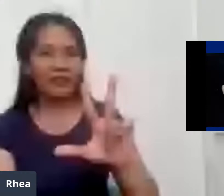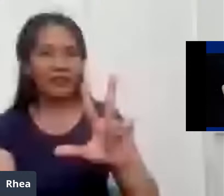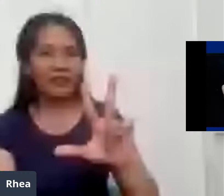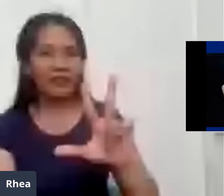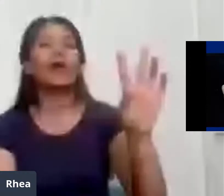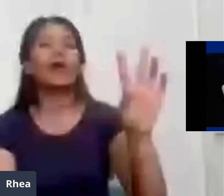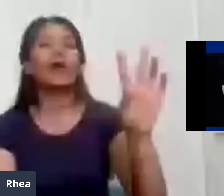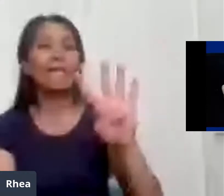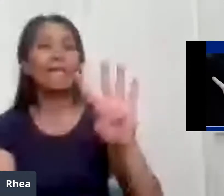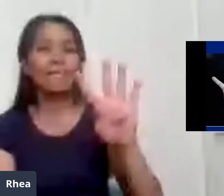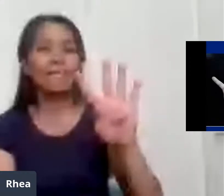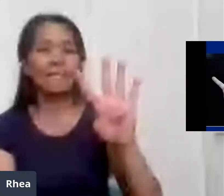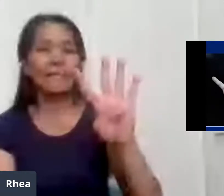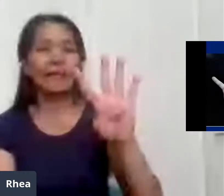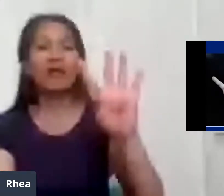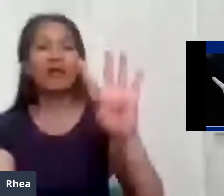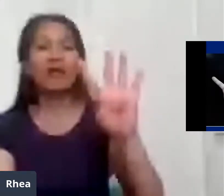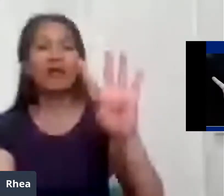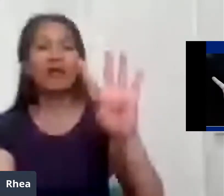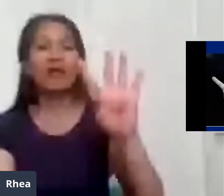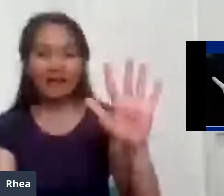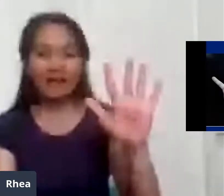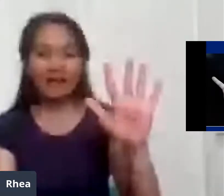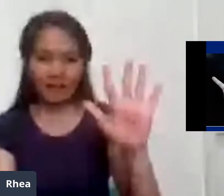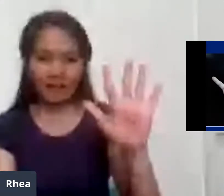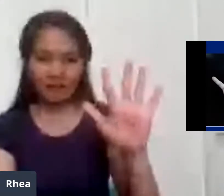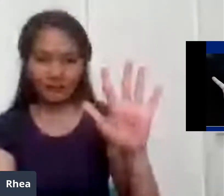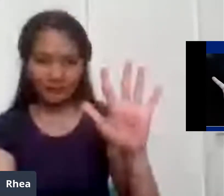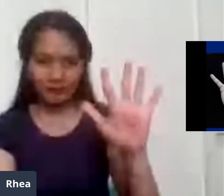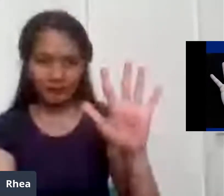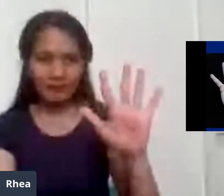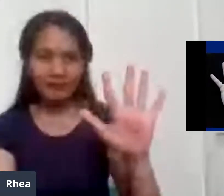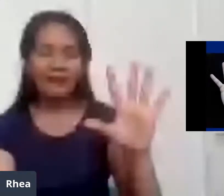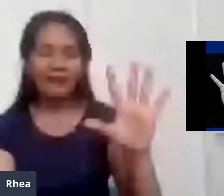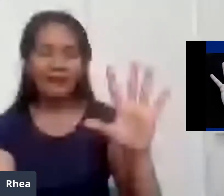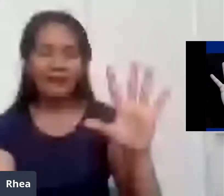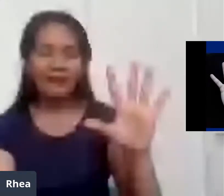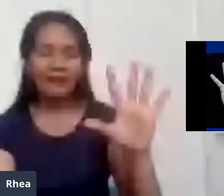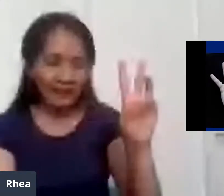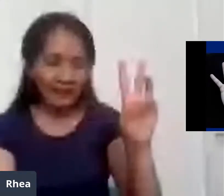3. 4, 5,